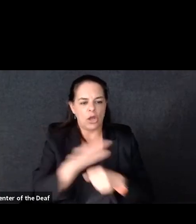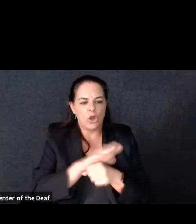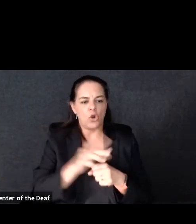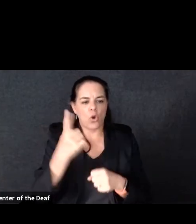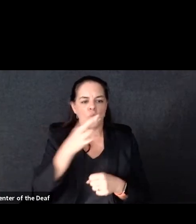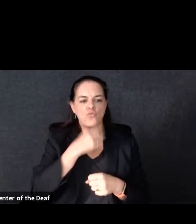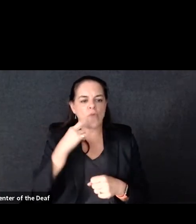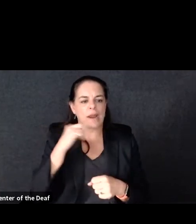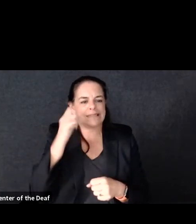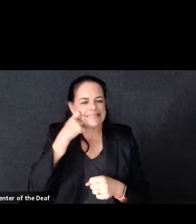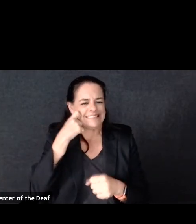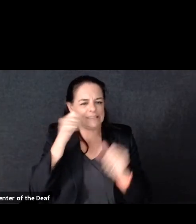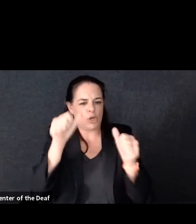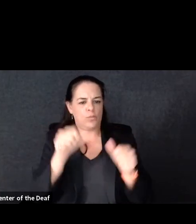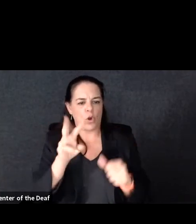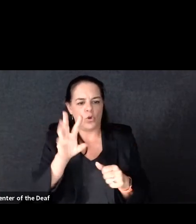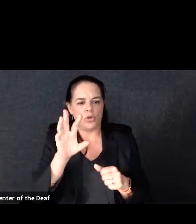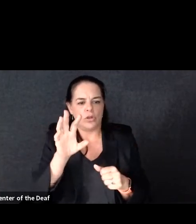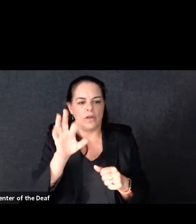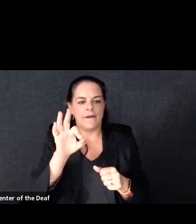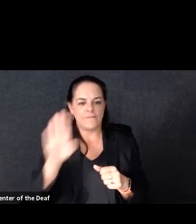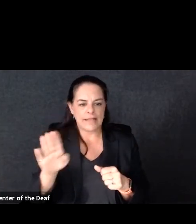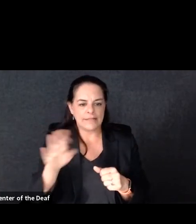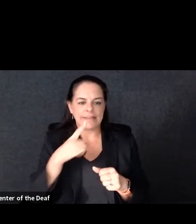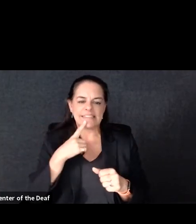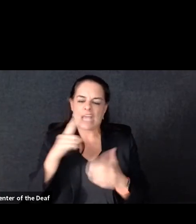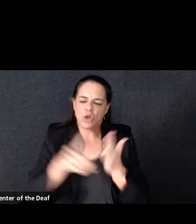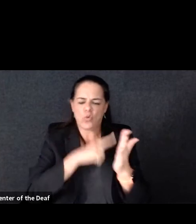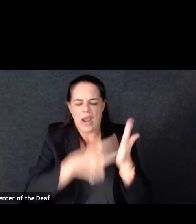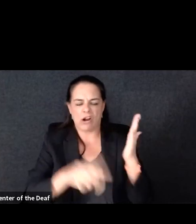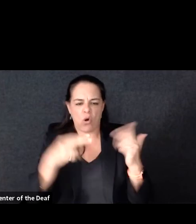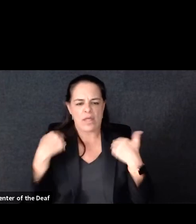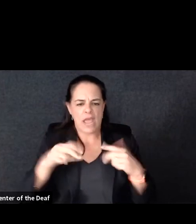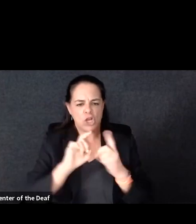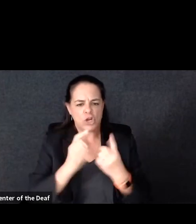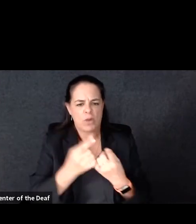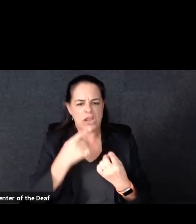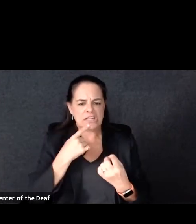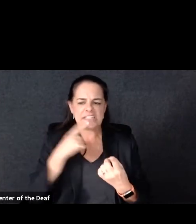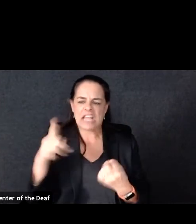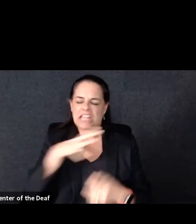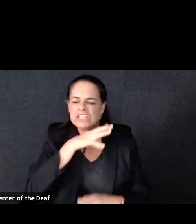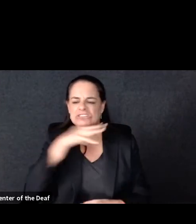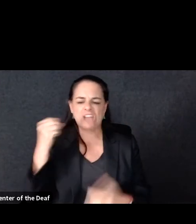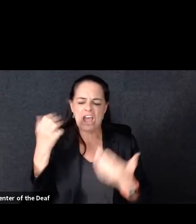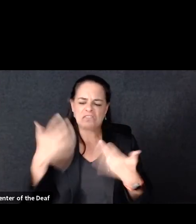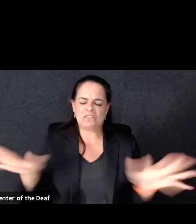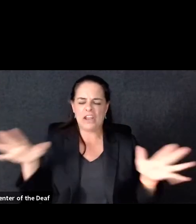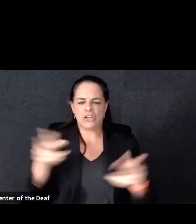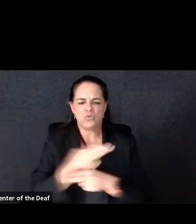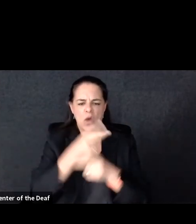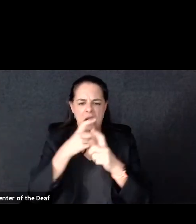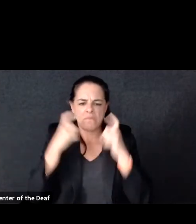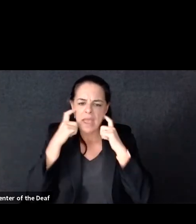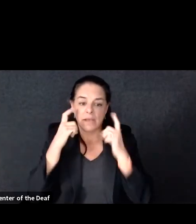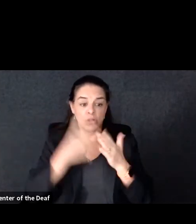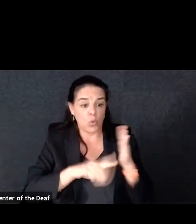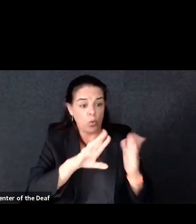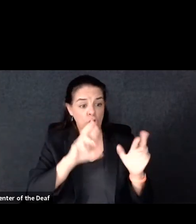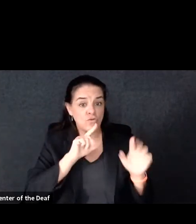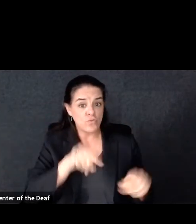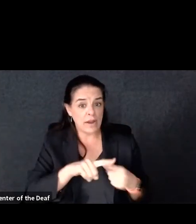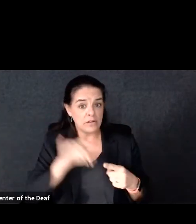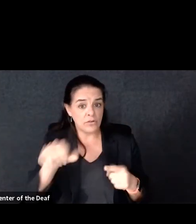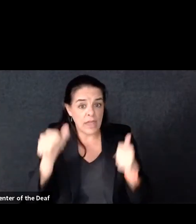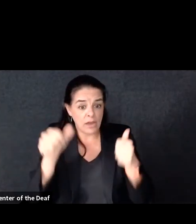restaurant recently posted on Facebook being critical of the health department, saying they are done wearing masks. What is your reaction to this post, and will there